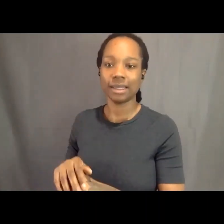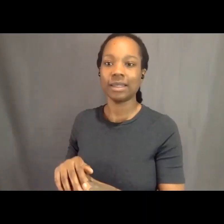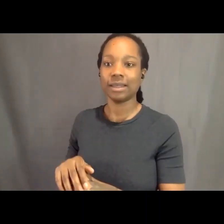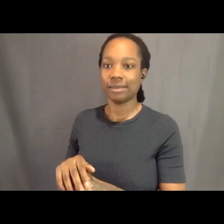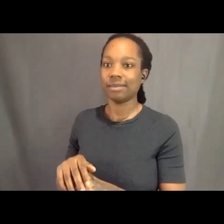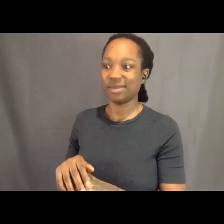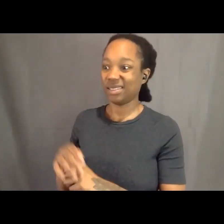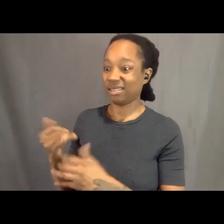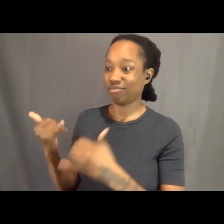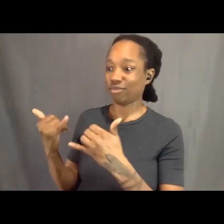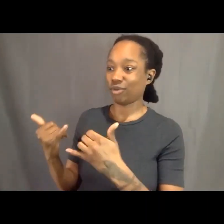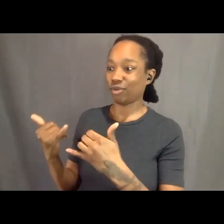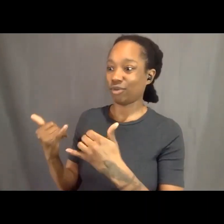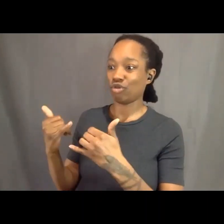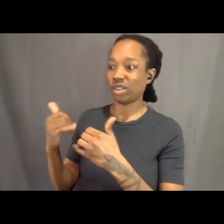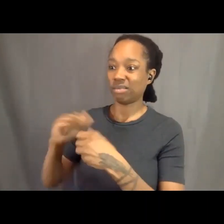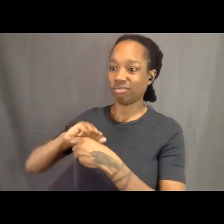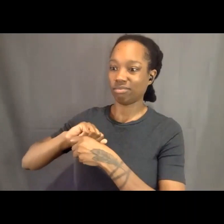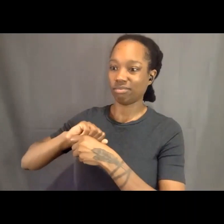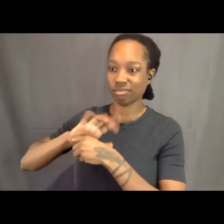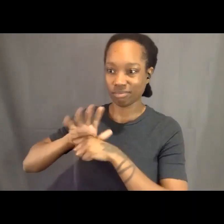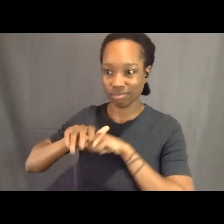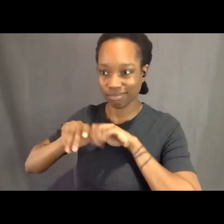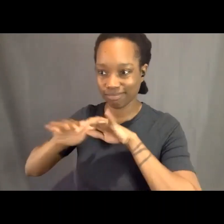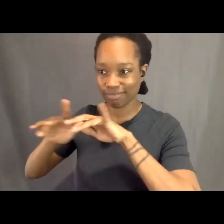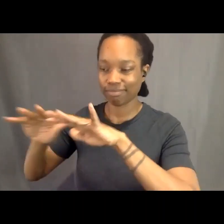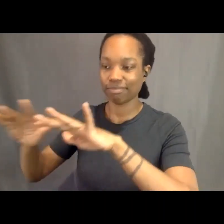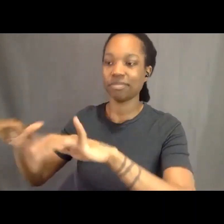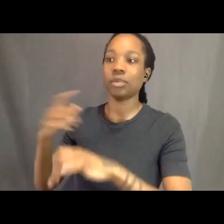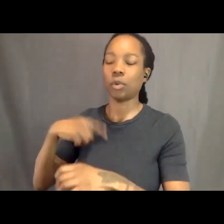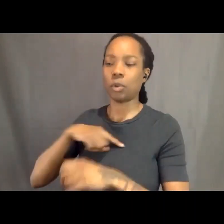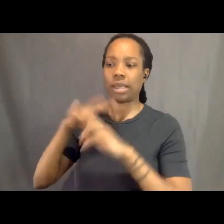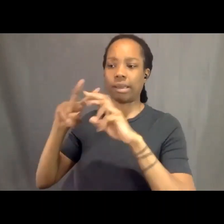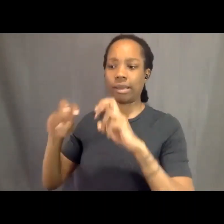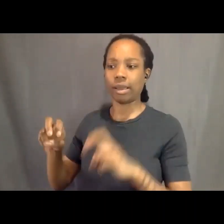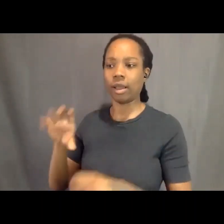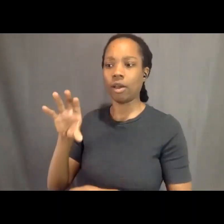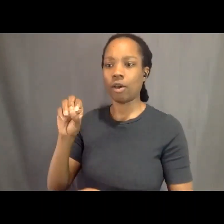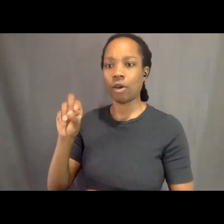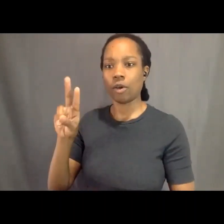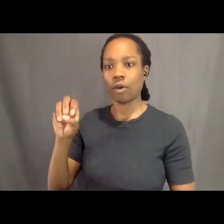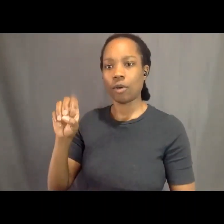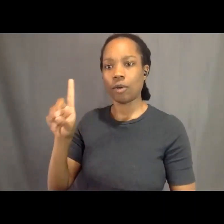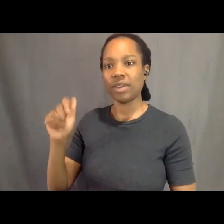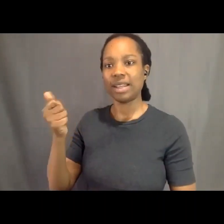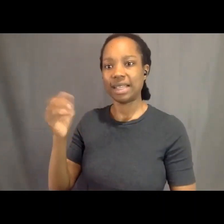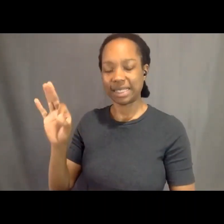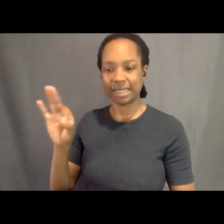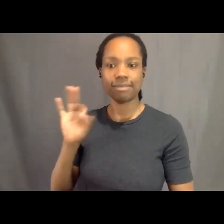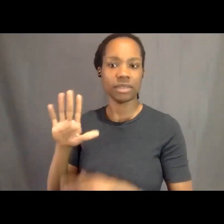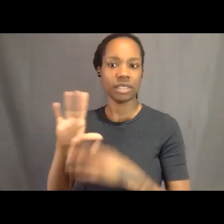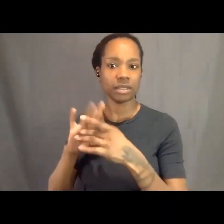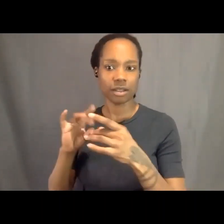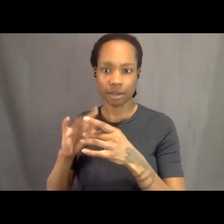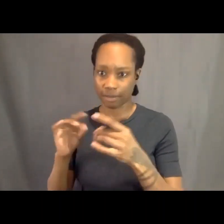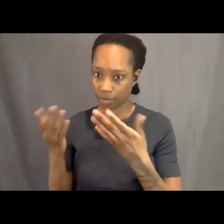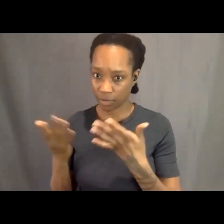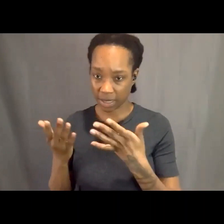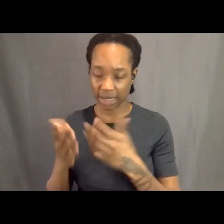epidemic that we're looking at, or pandemic that we're in, looking at COVID-19. He said this. He said